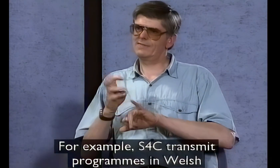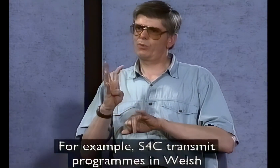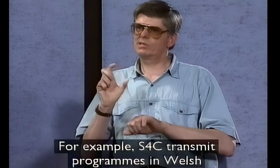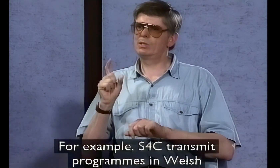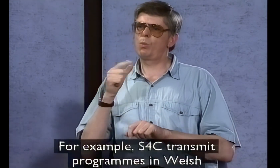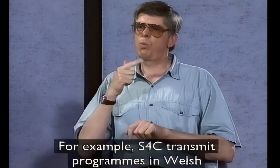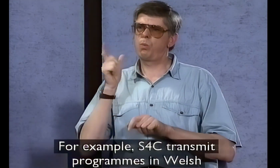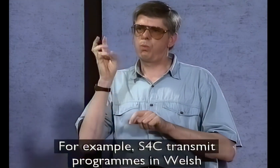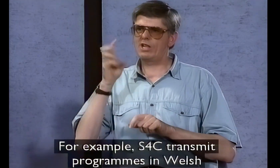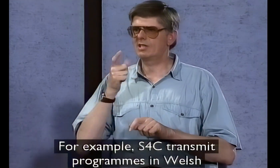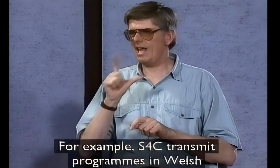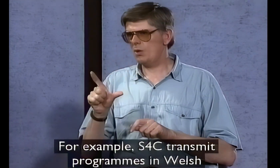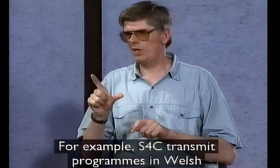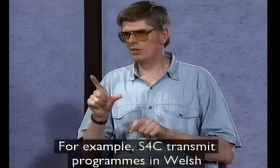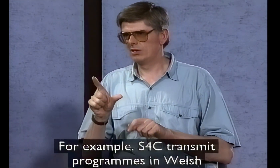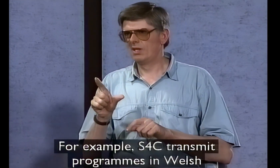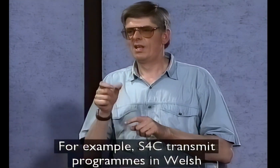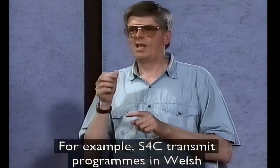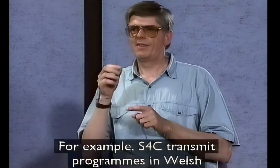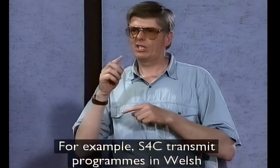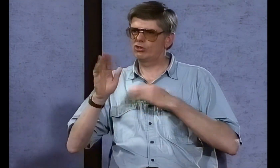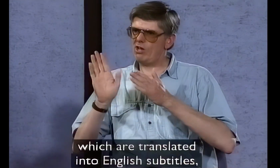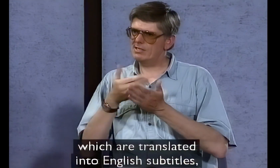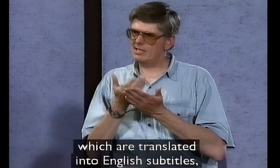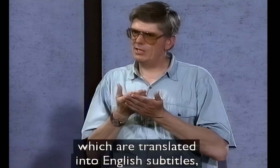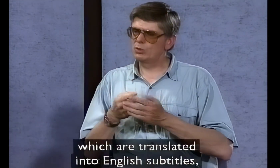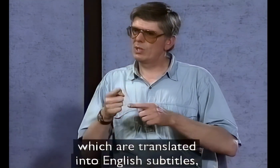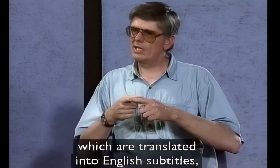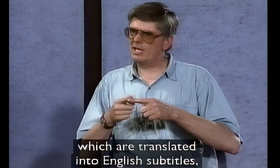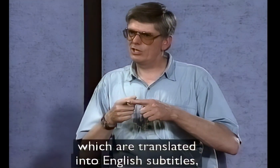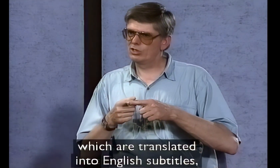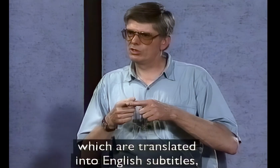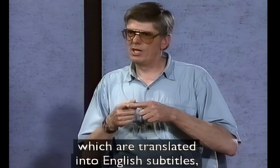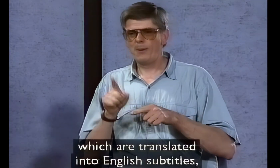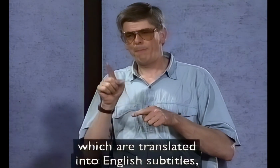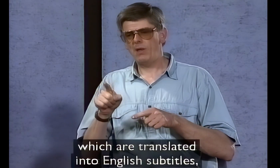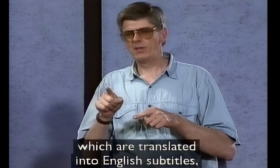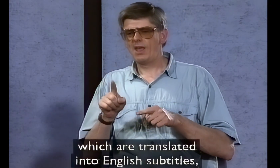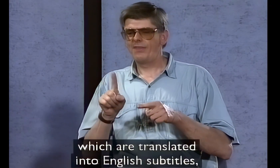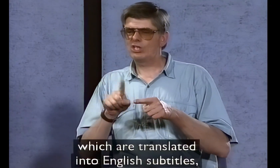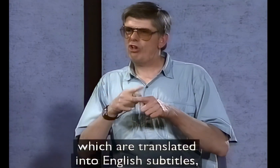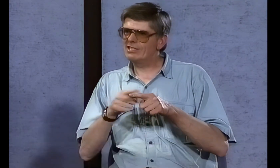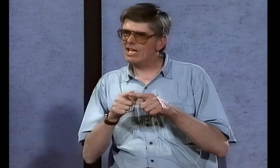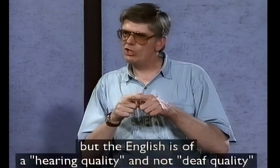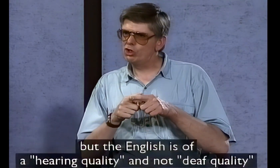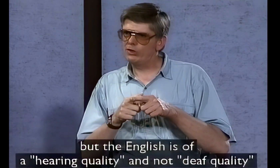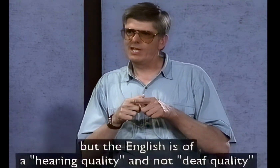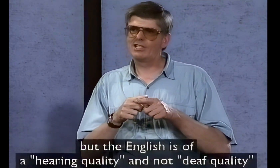example, S4C transmit programs in Welsh, which are translated into English subtitles. But the English is of a